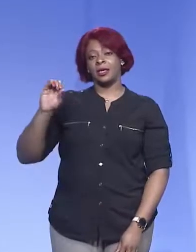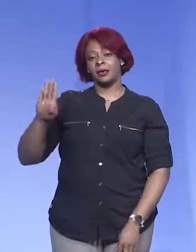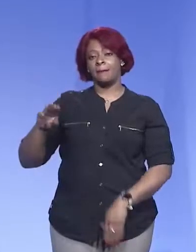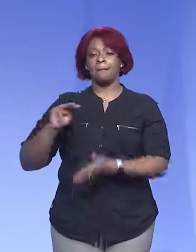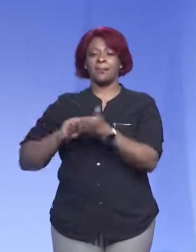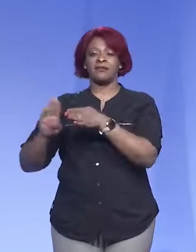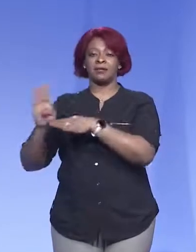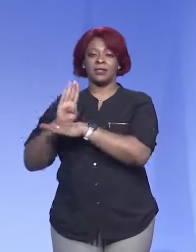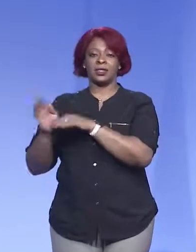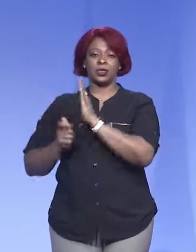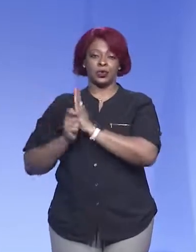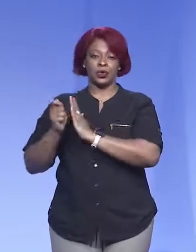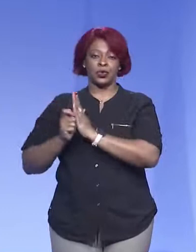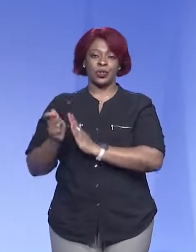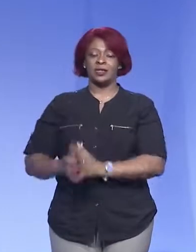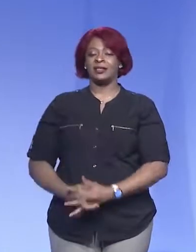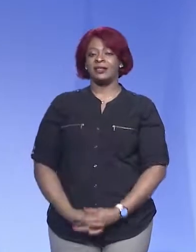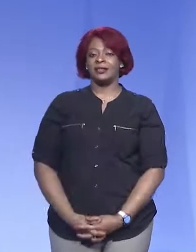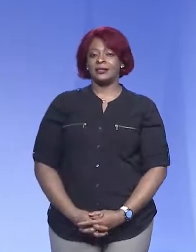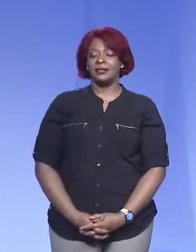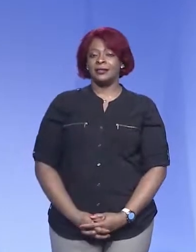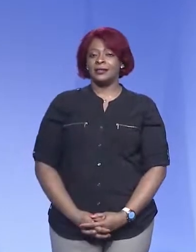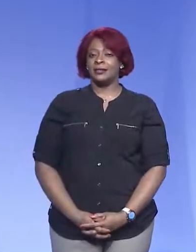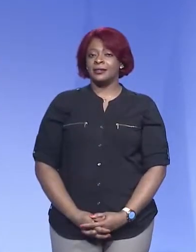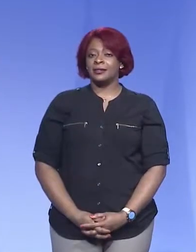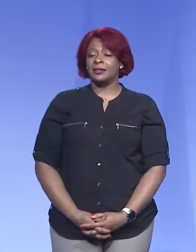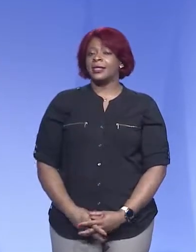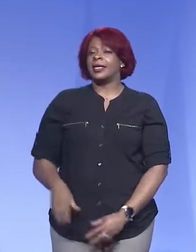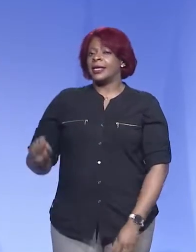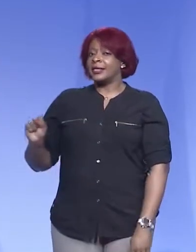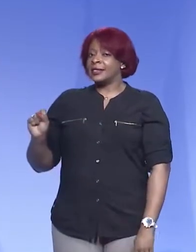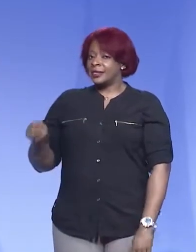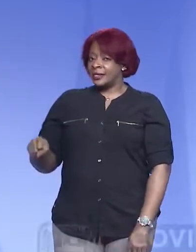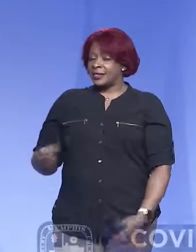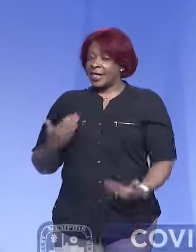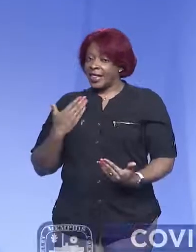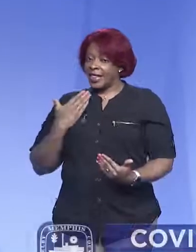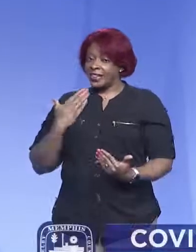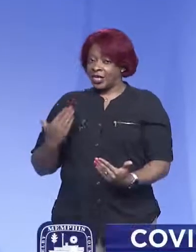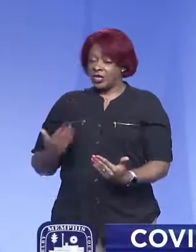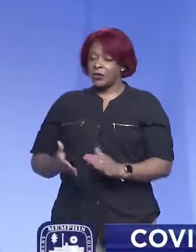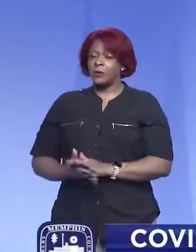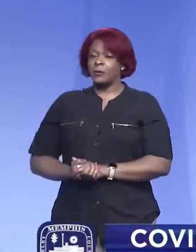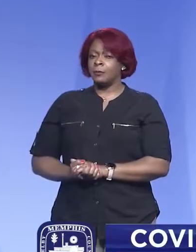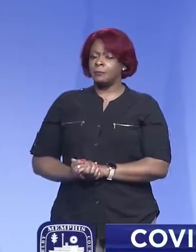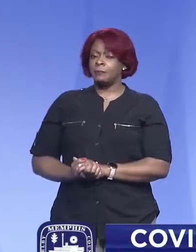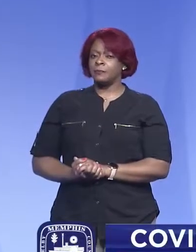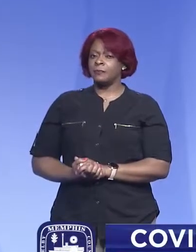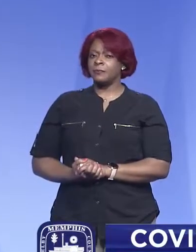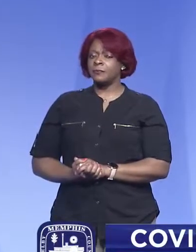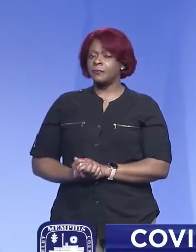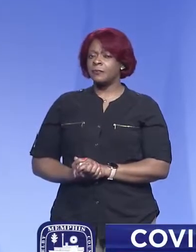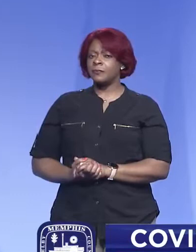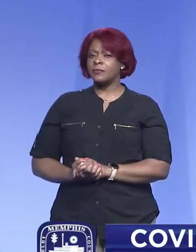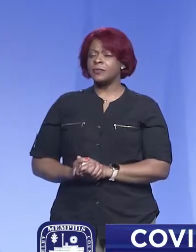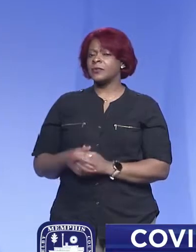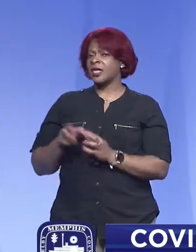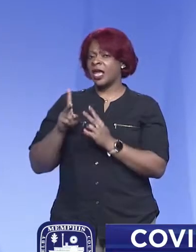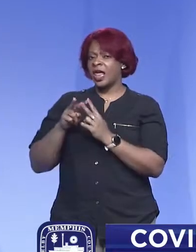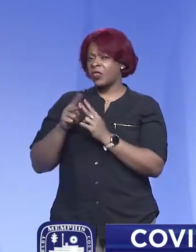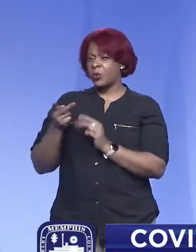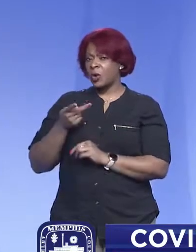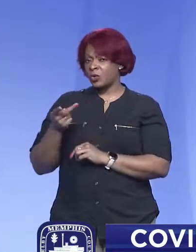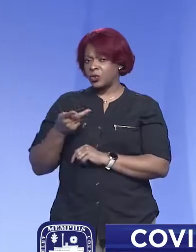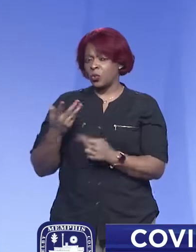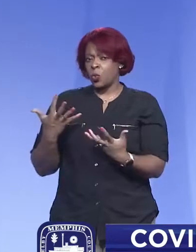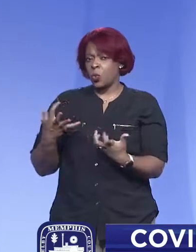Yes, thank you. Either one of you